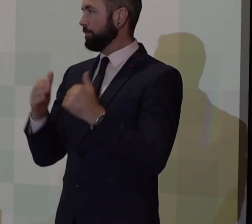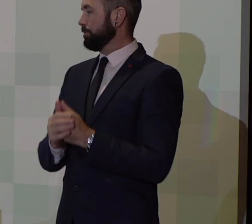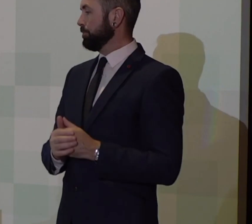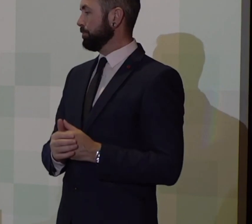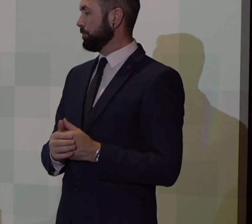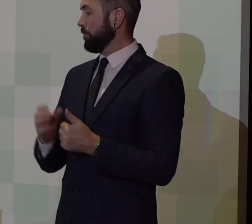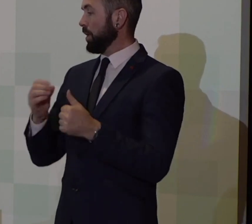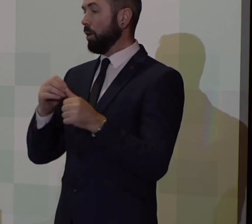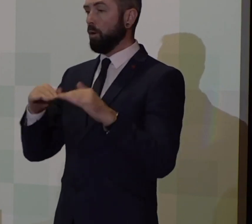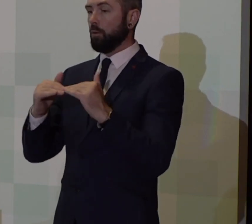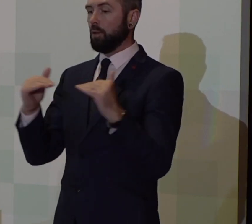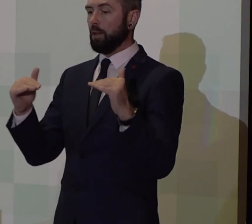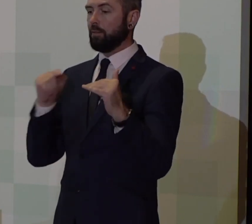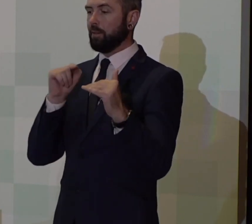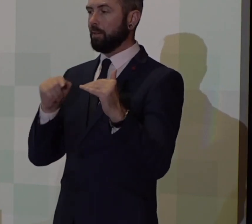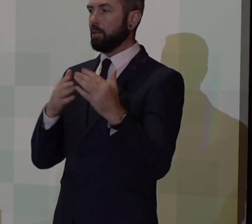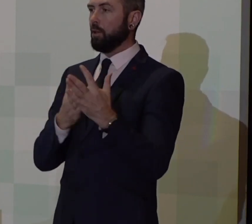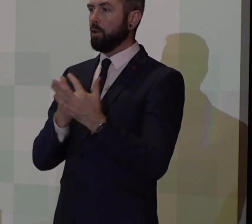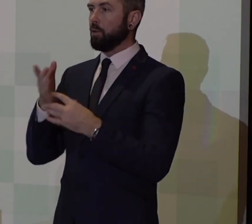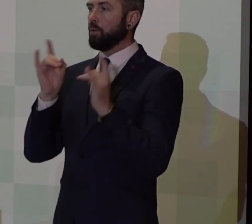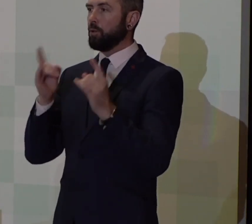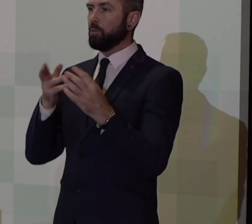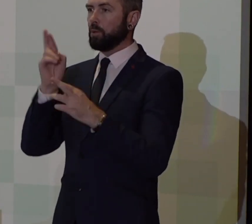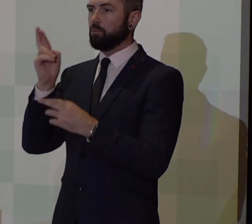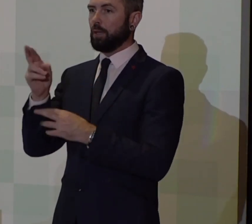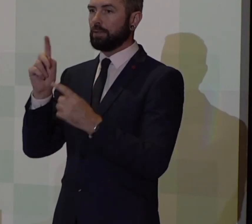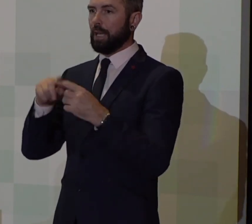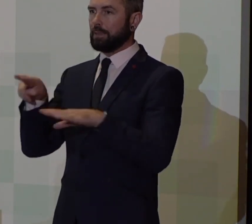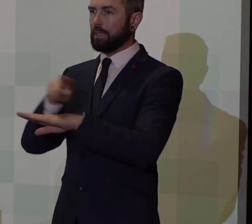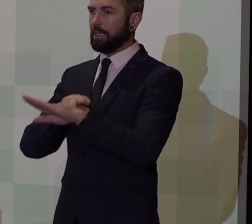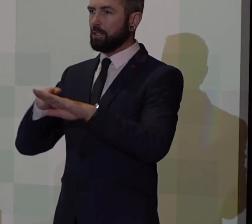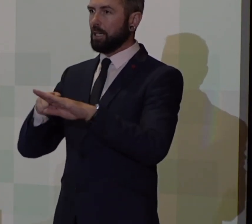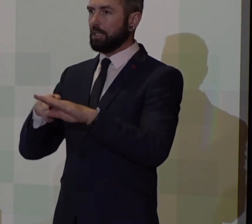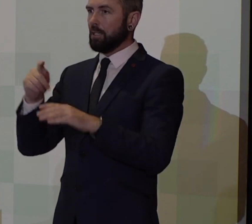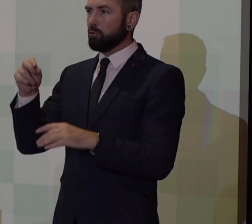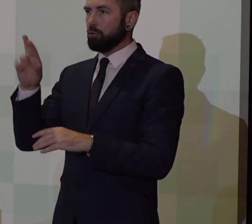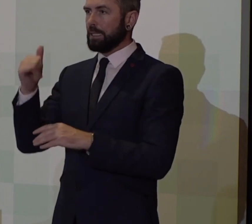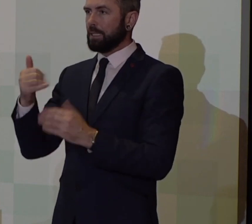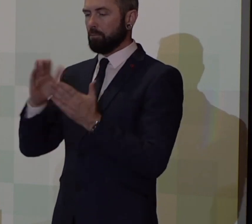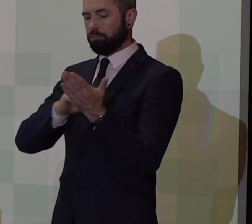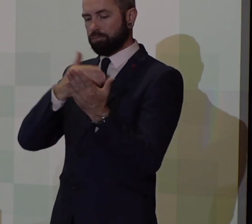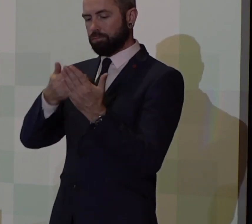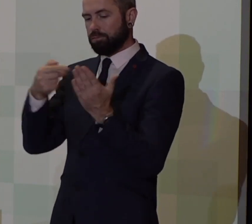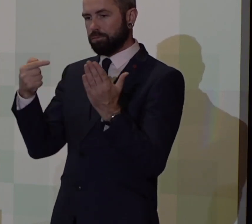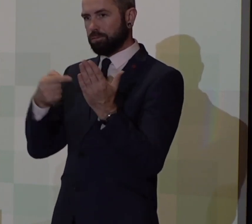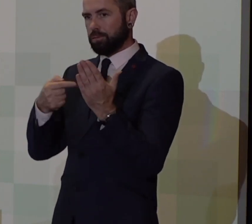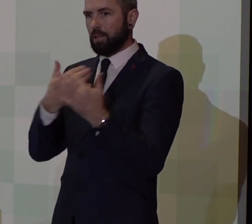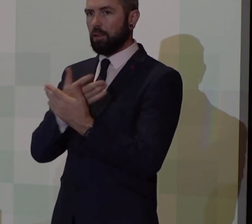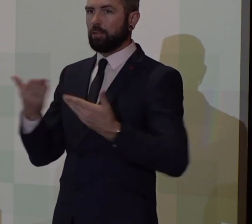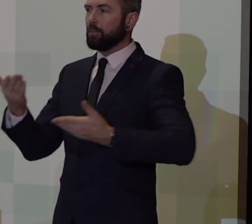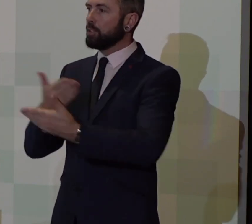level completely would be through human rights and international treaties, and there's a lot of discussion now